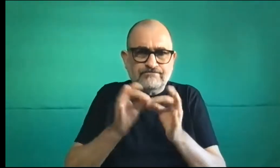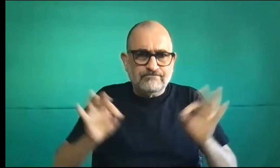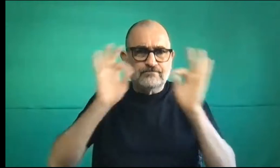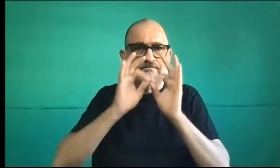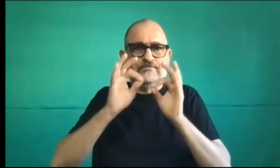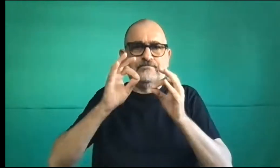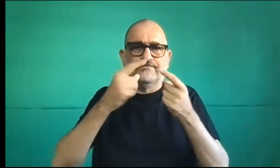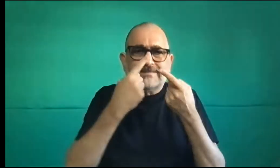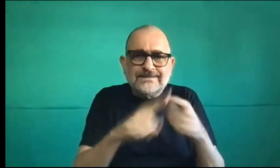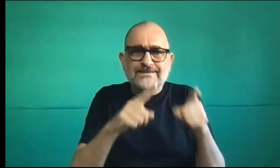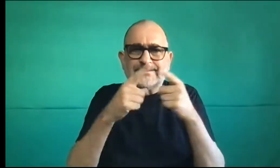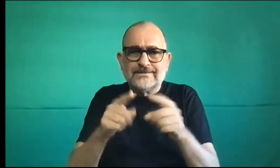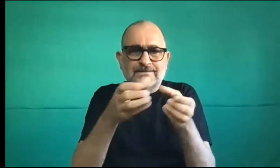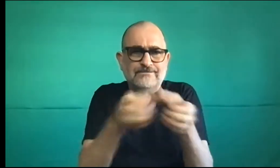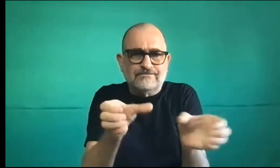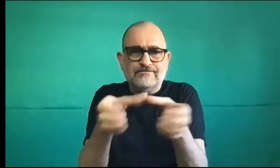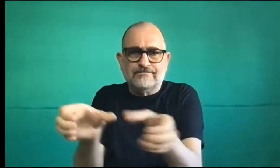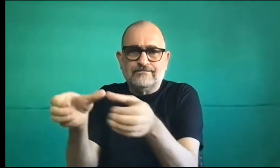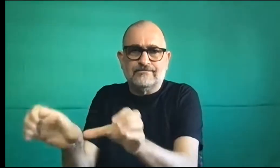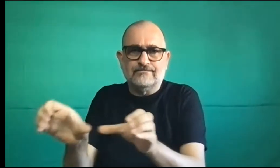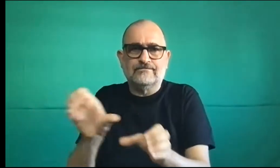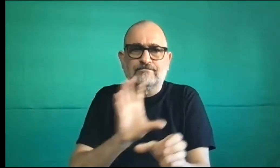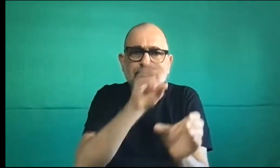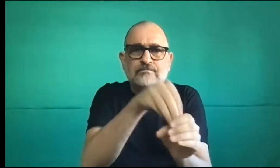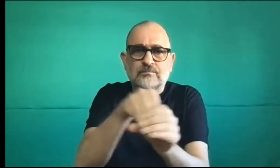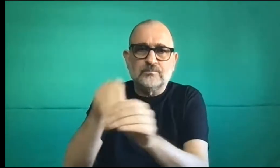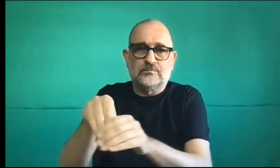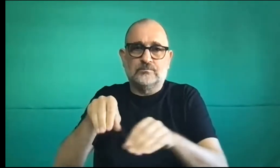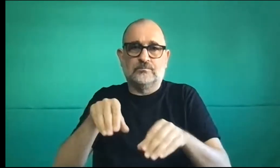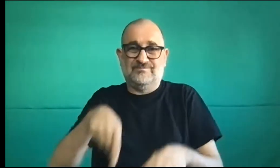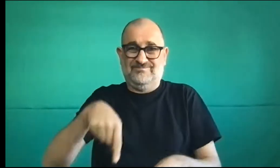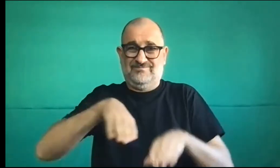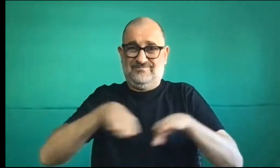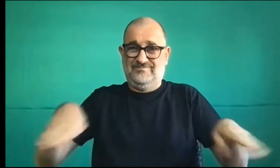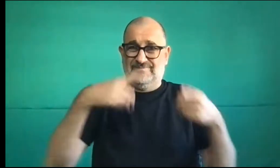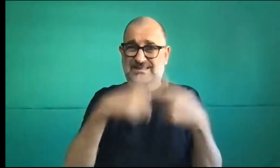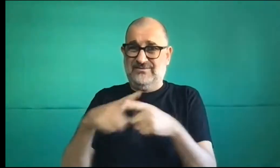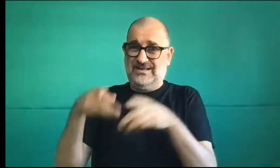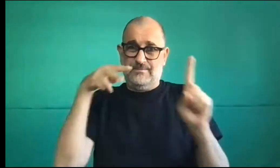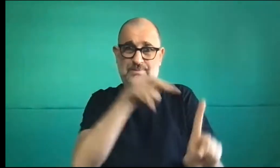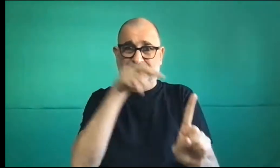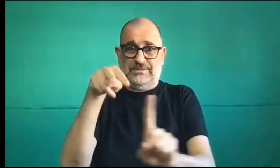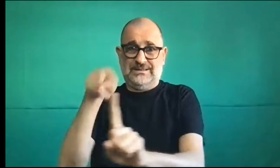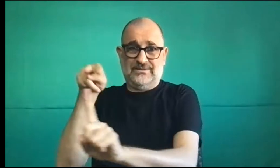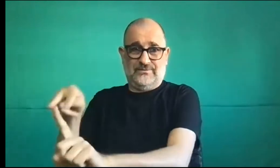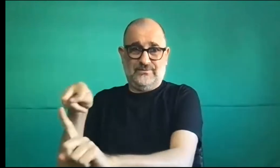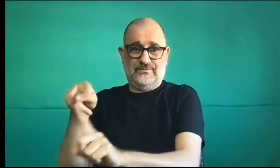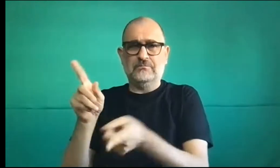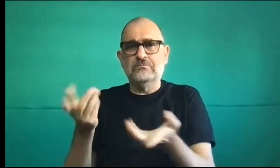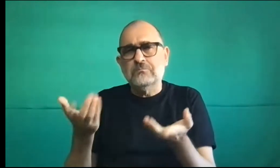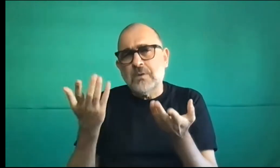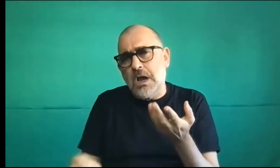as the different knowledges of the different peoples living in a region, so we can achieve good or more favorable